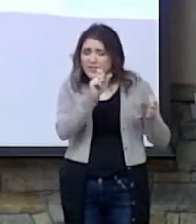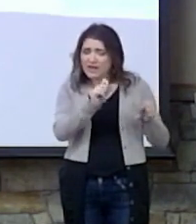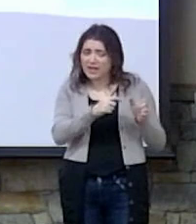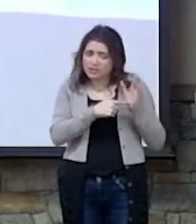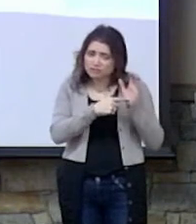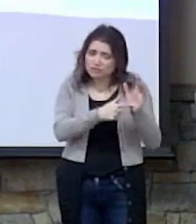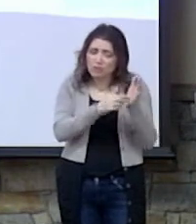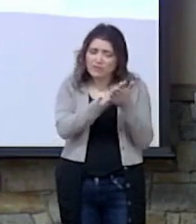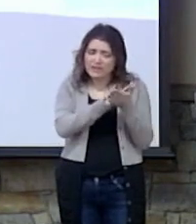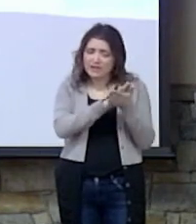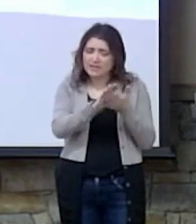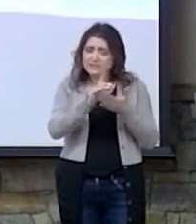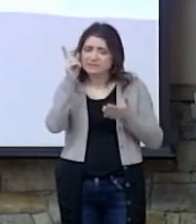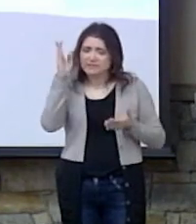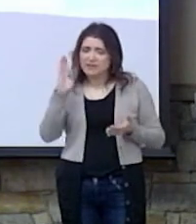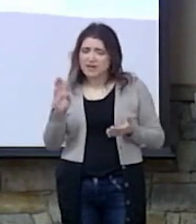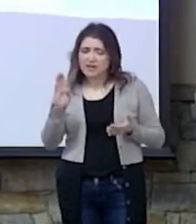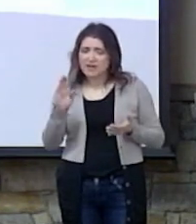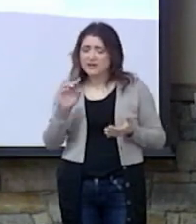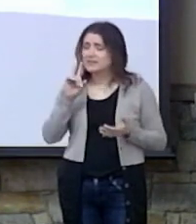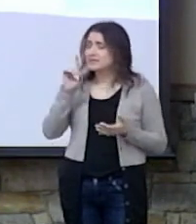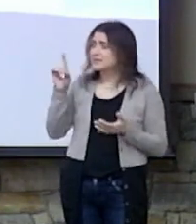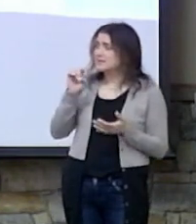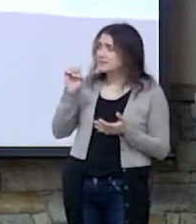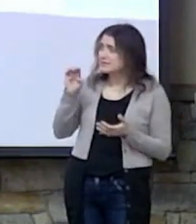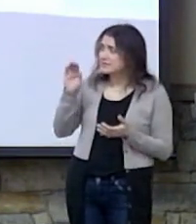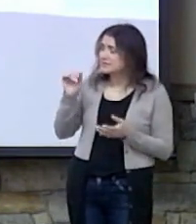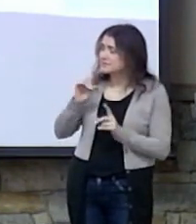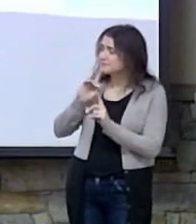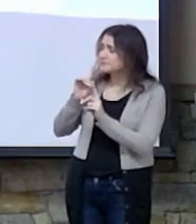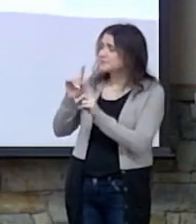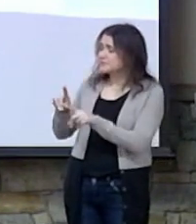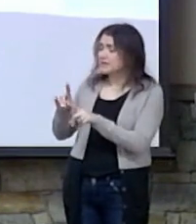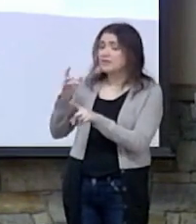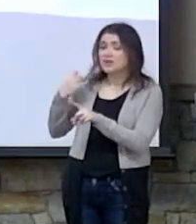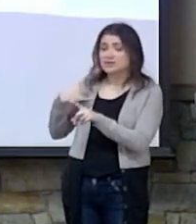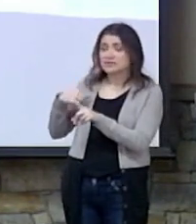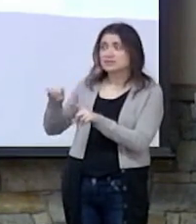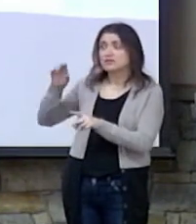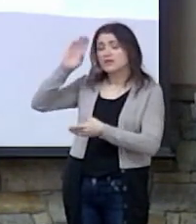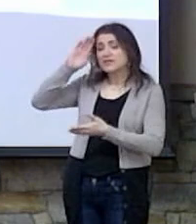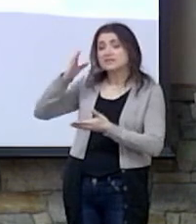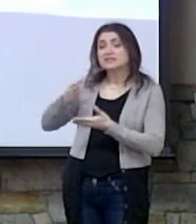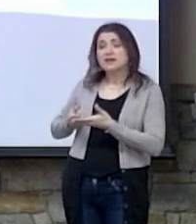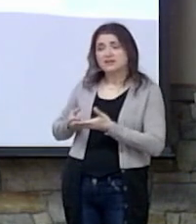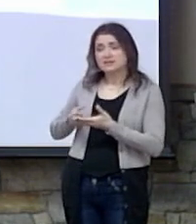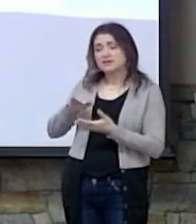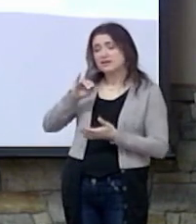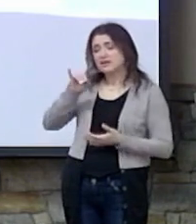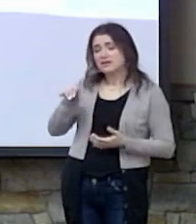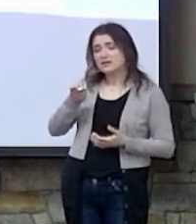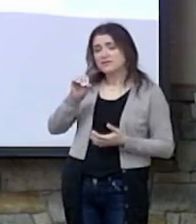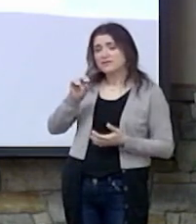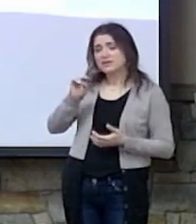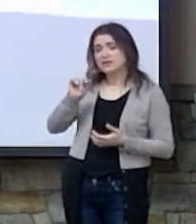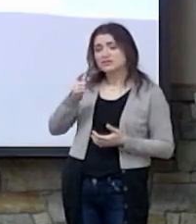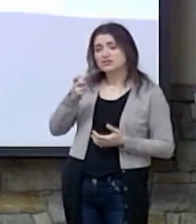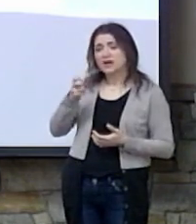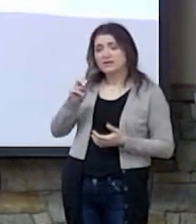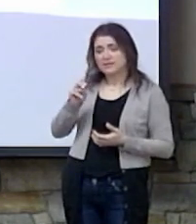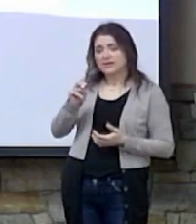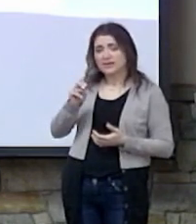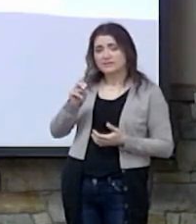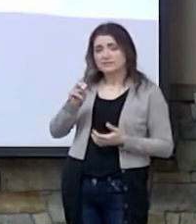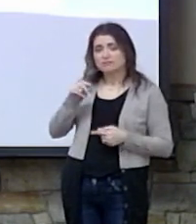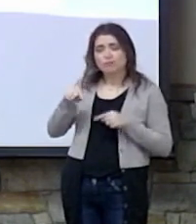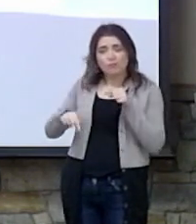of God to him?' Ziba said to the king, 'There is still a son of Jonathan. He is crippled in his feet.'